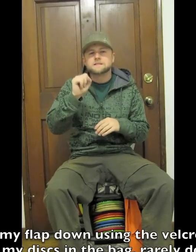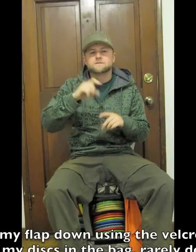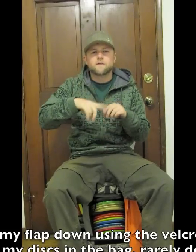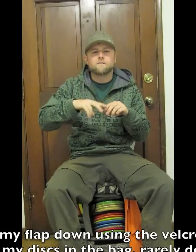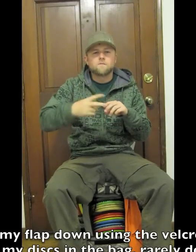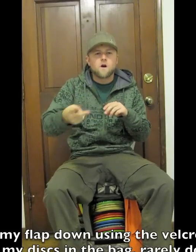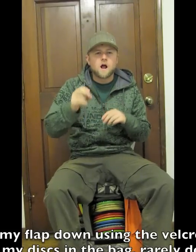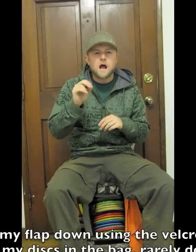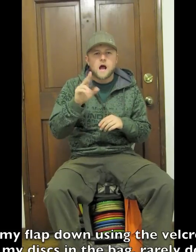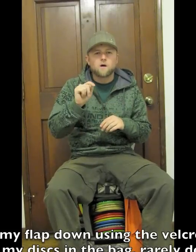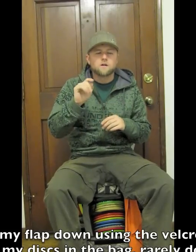Prime time, my team now, yeah.